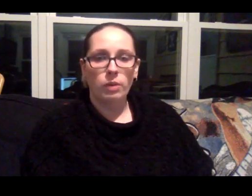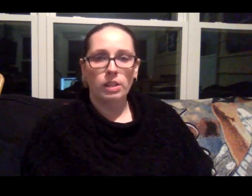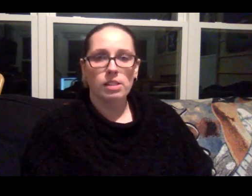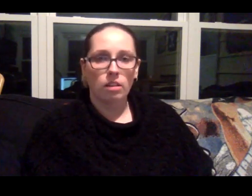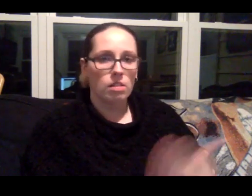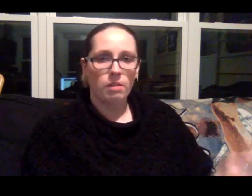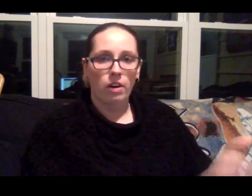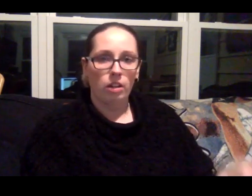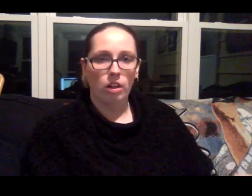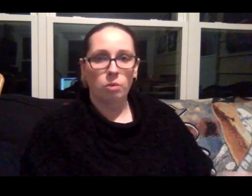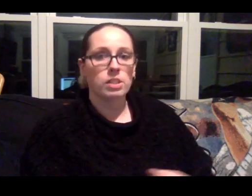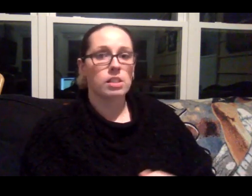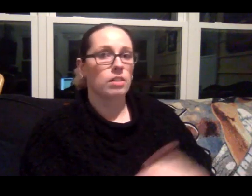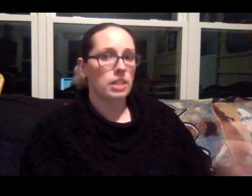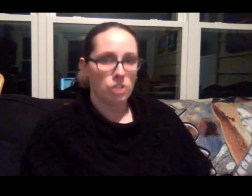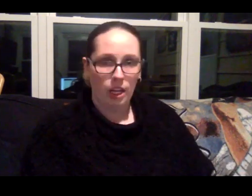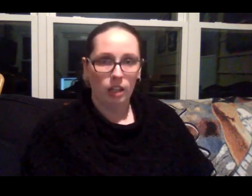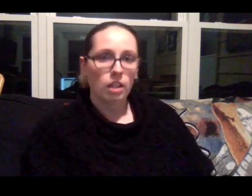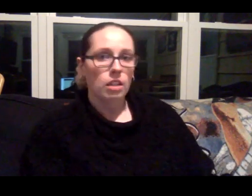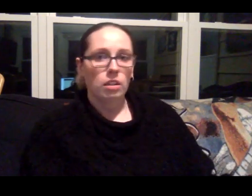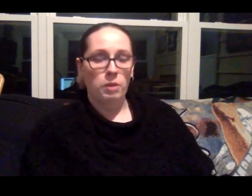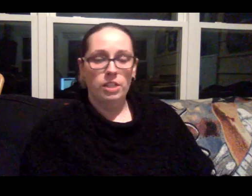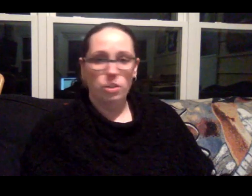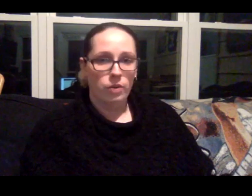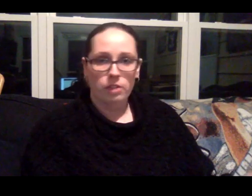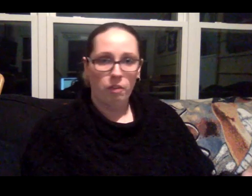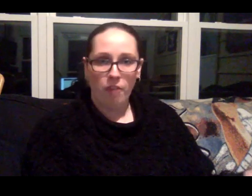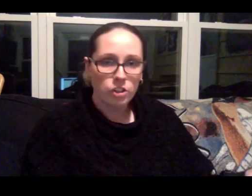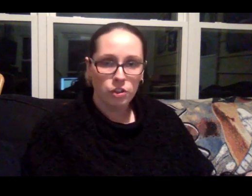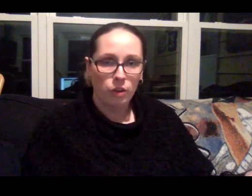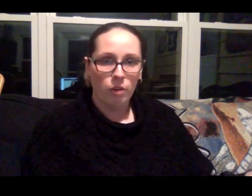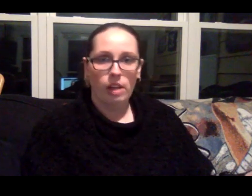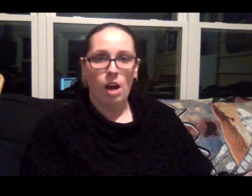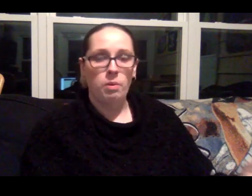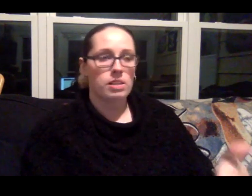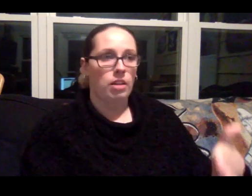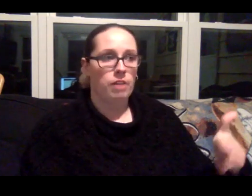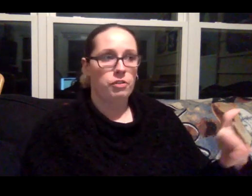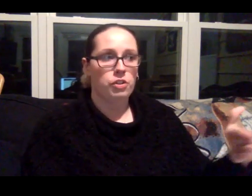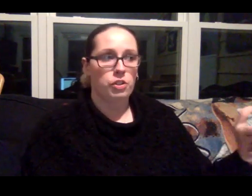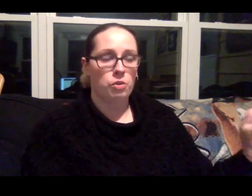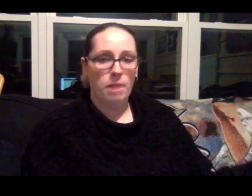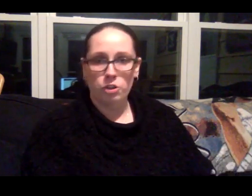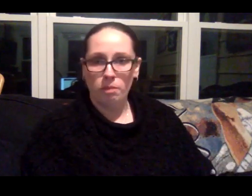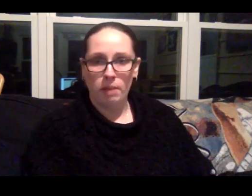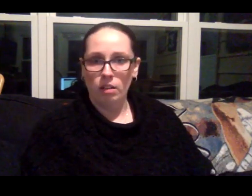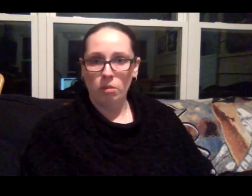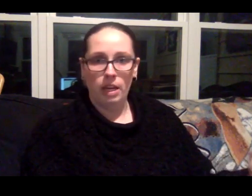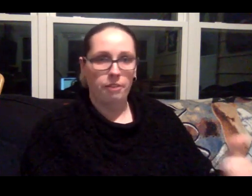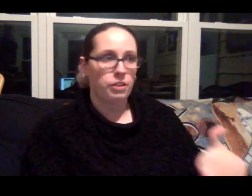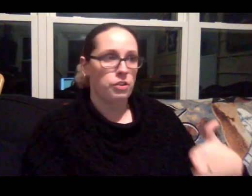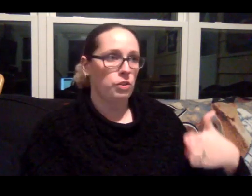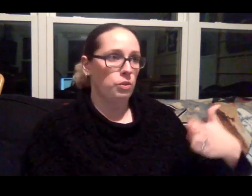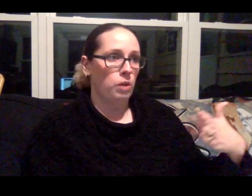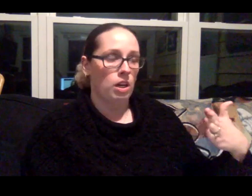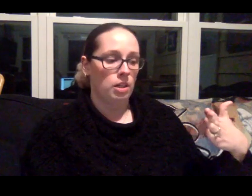reviewing skills that we've already learned. We're still teaching, like we're teaching the rest of our fractions unit right now. We still have to do measurement. We